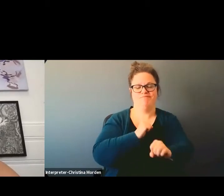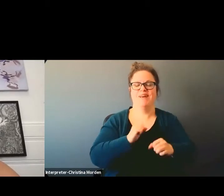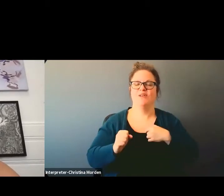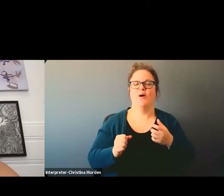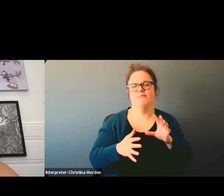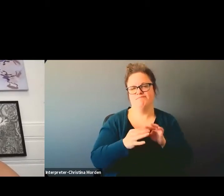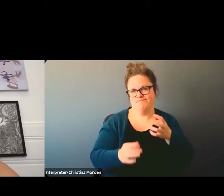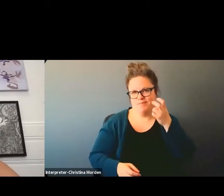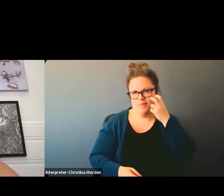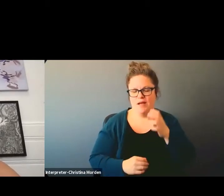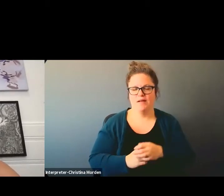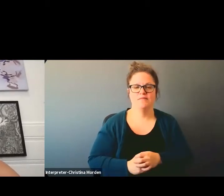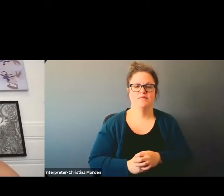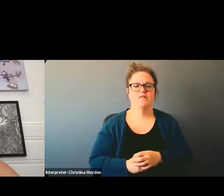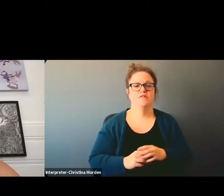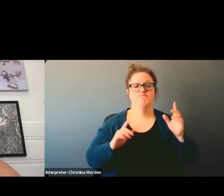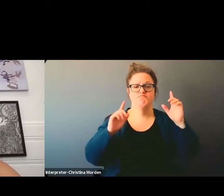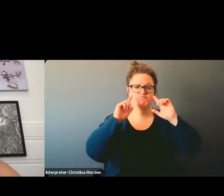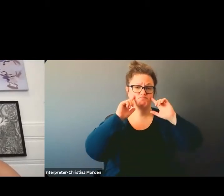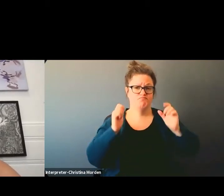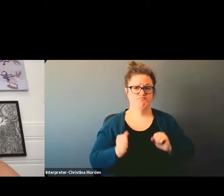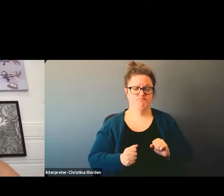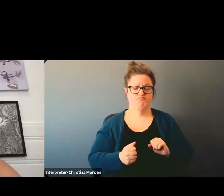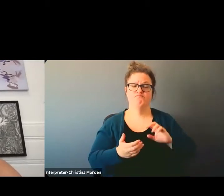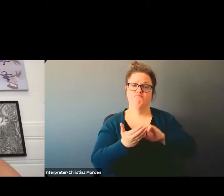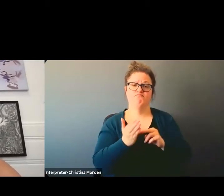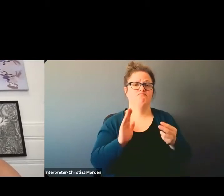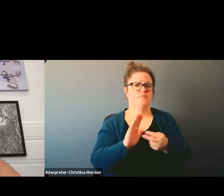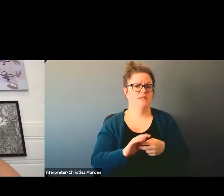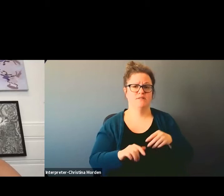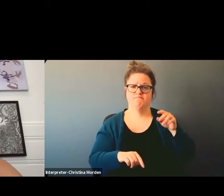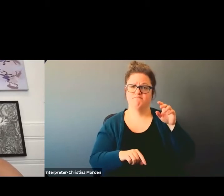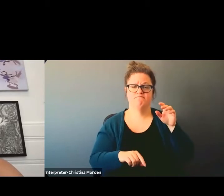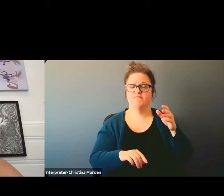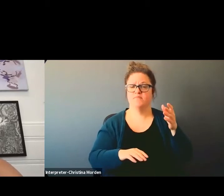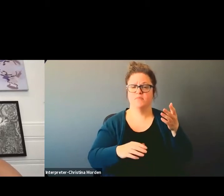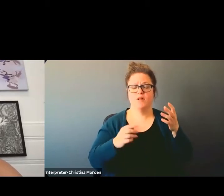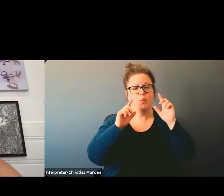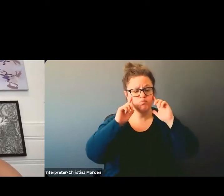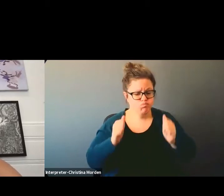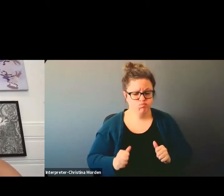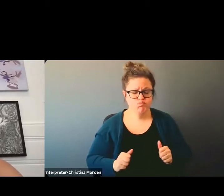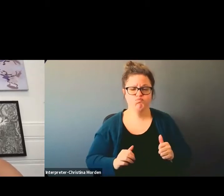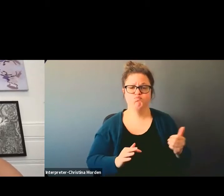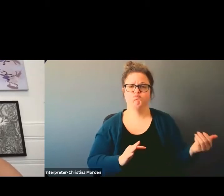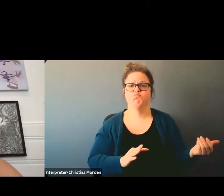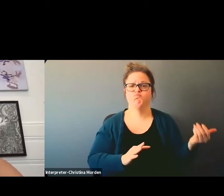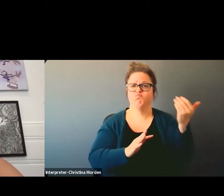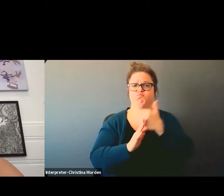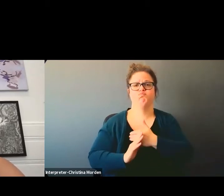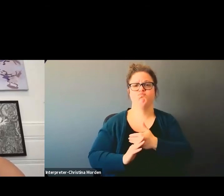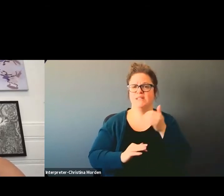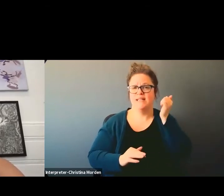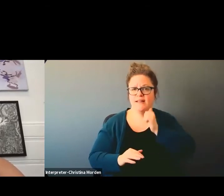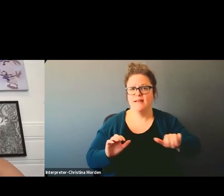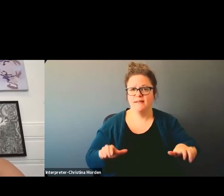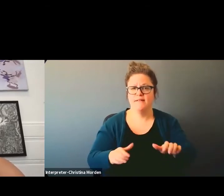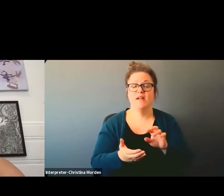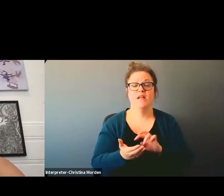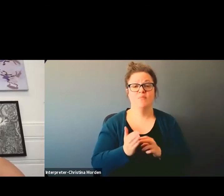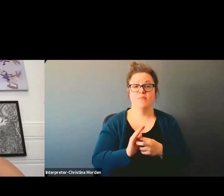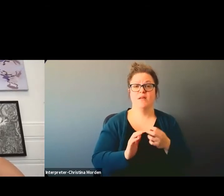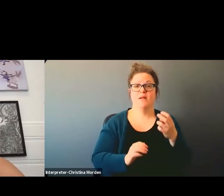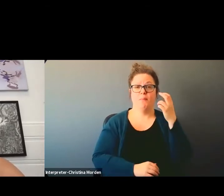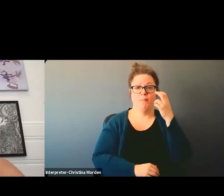as uncorrectable vision loss that interferes with daily activities. This means that the blind community is a